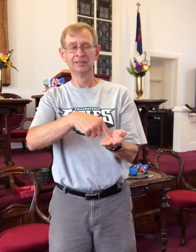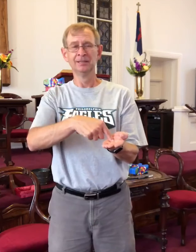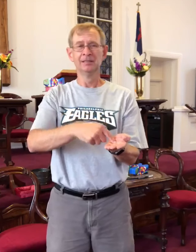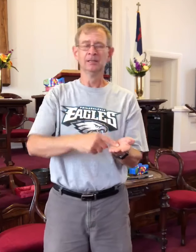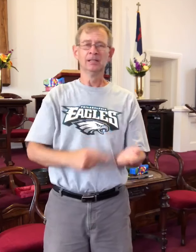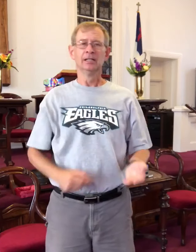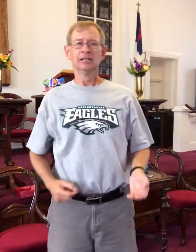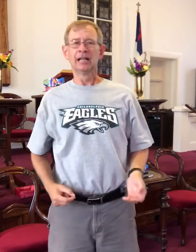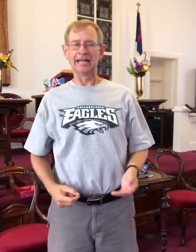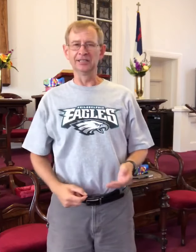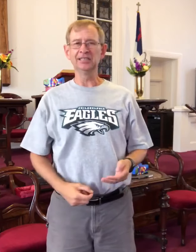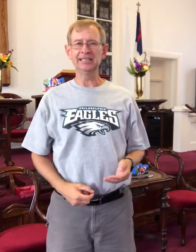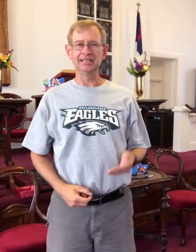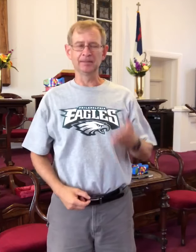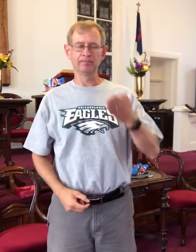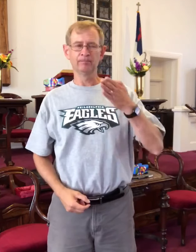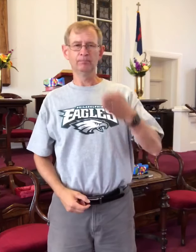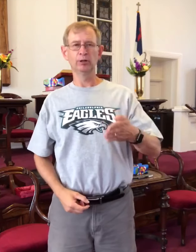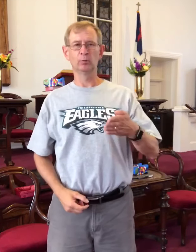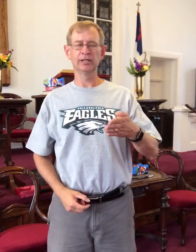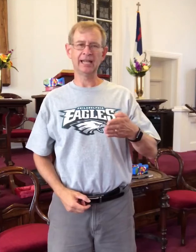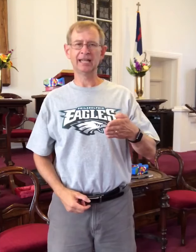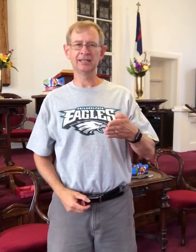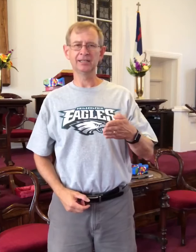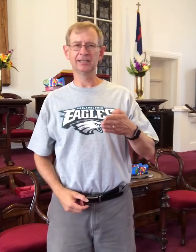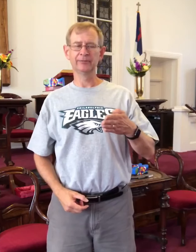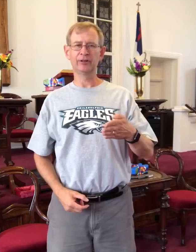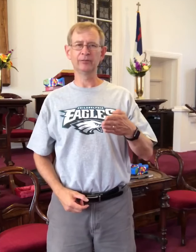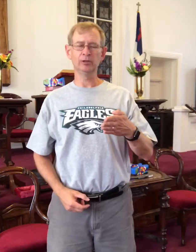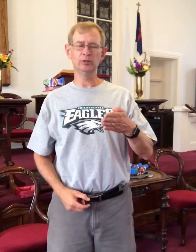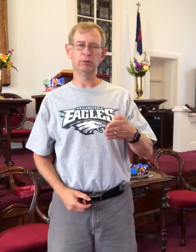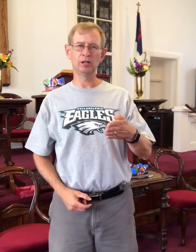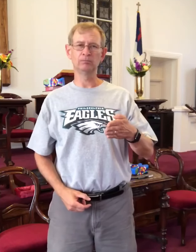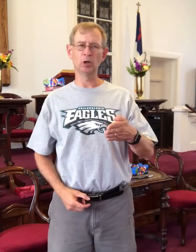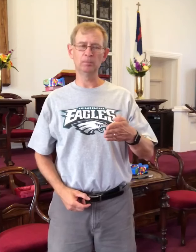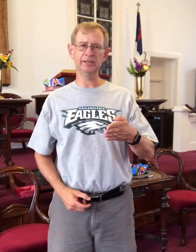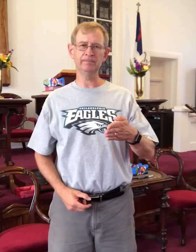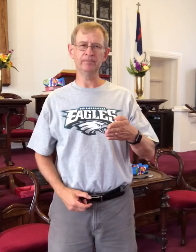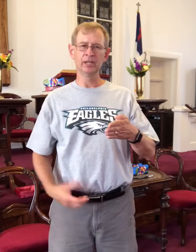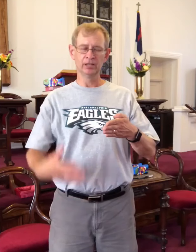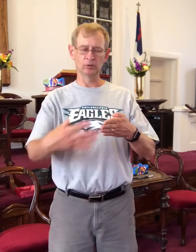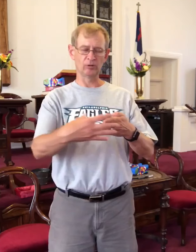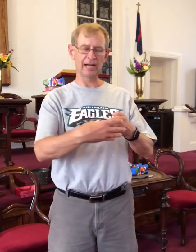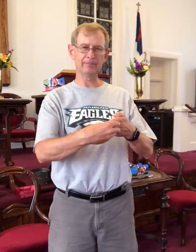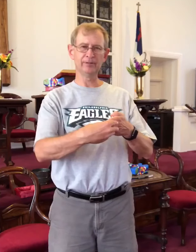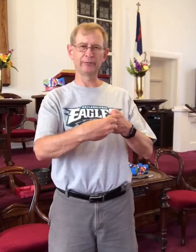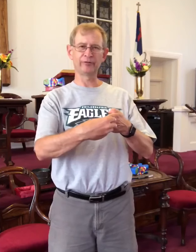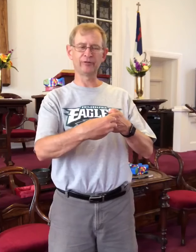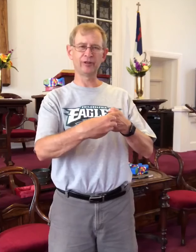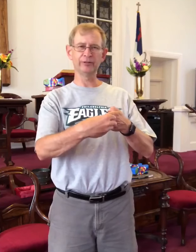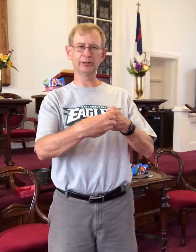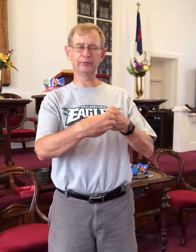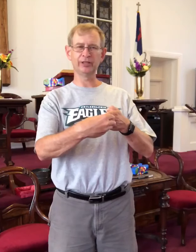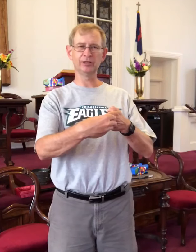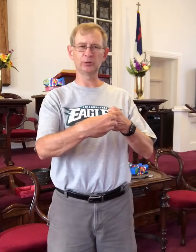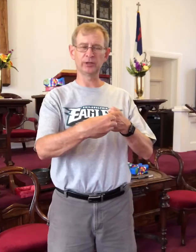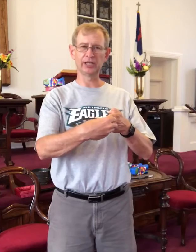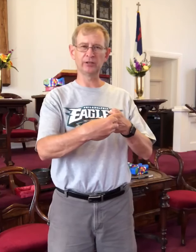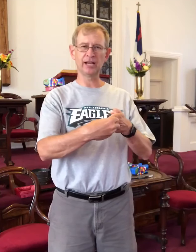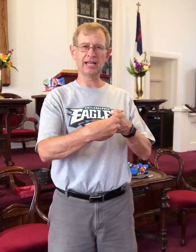And lead. Put one hand in front of you, palm open, grab the front of your fingers with the other hand